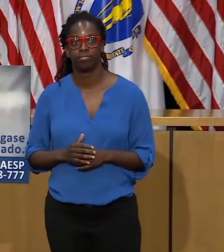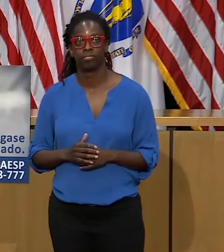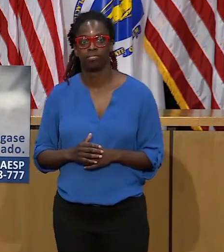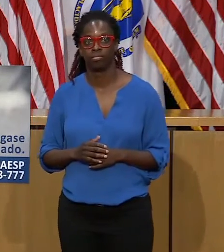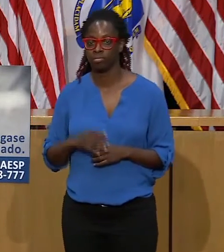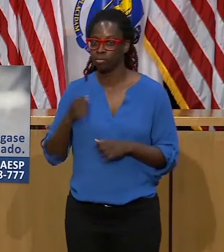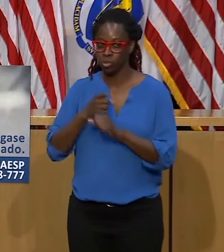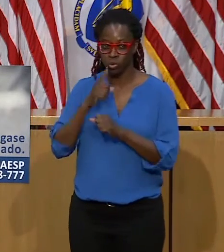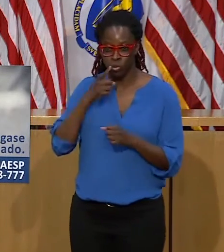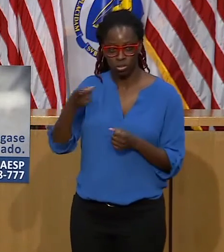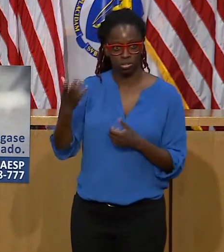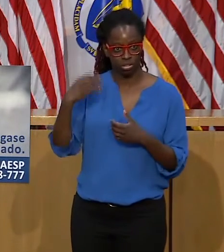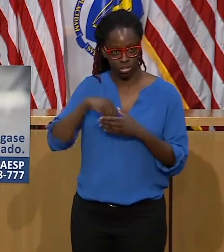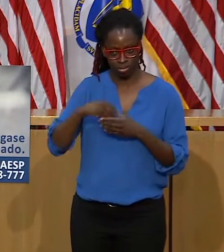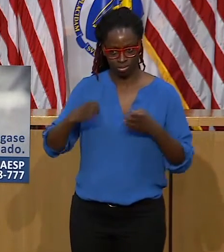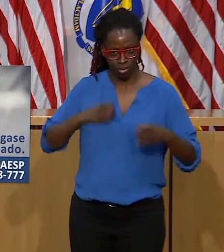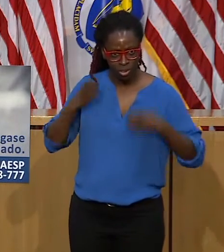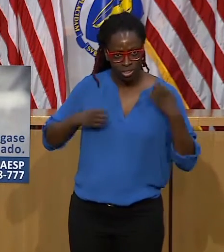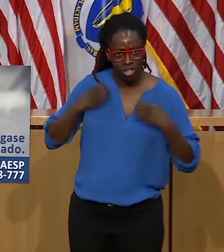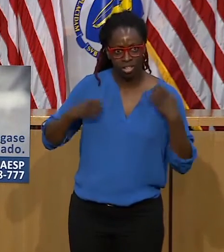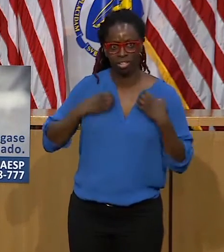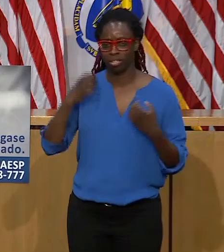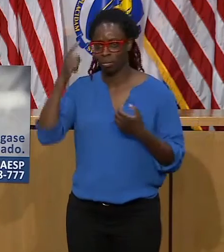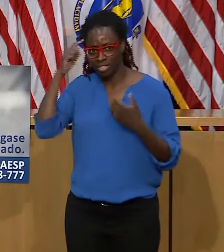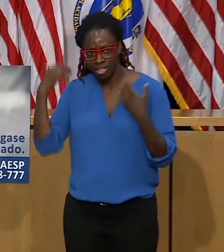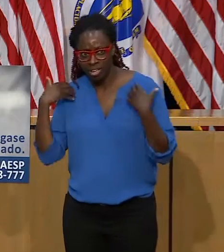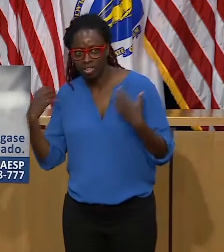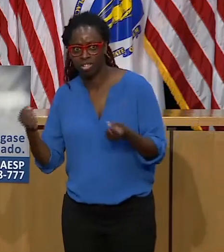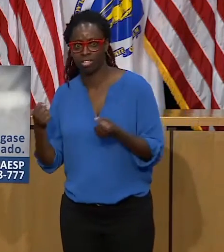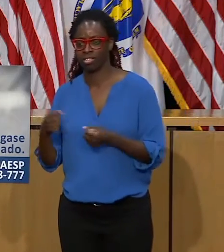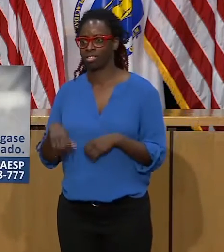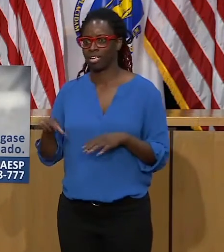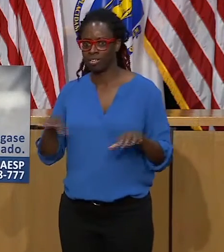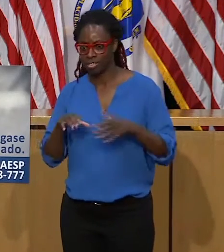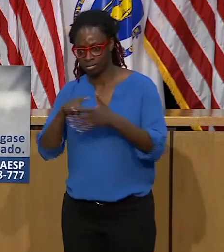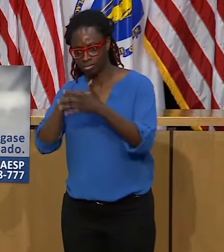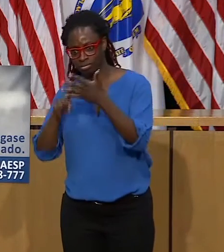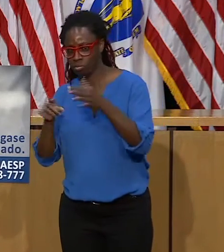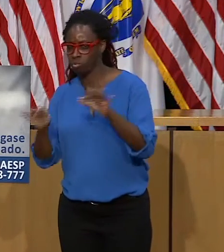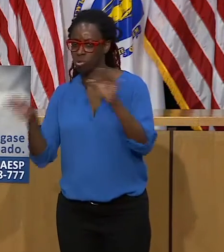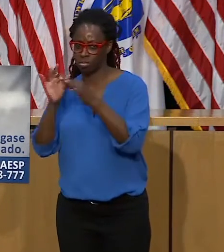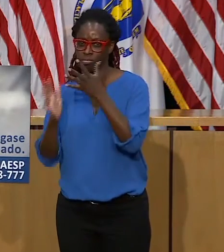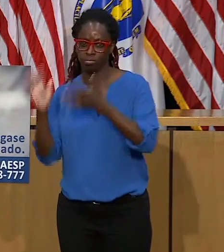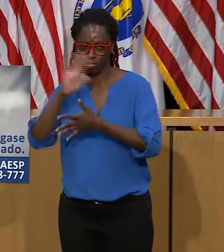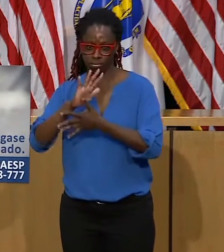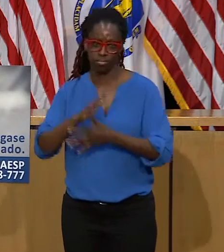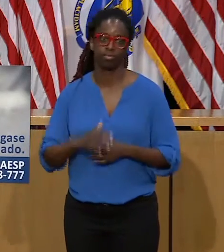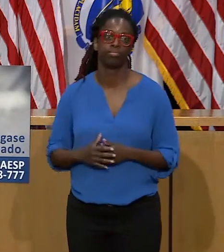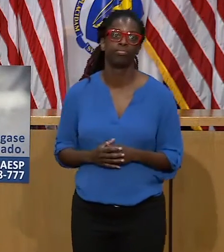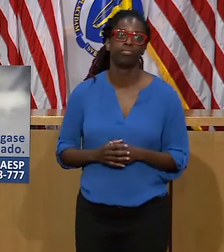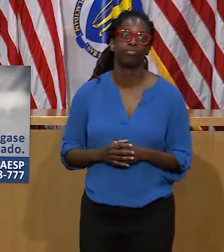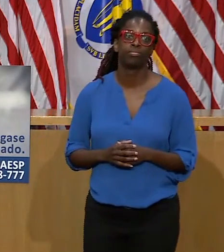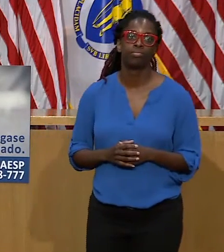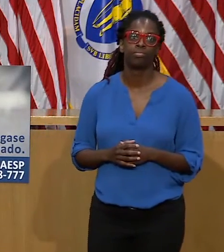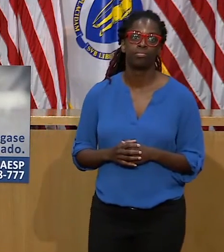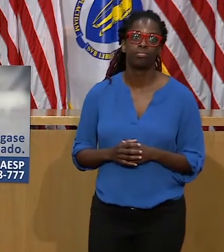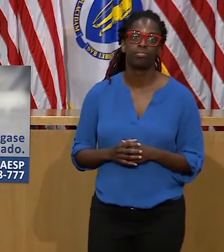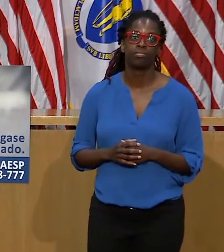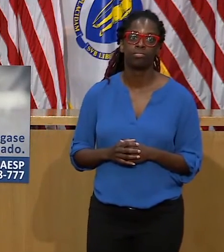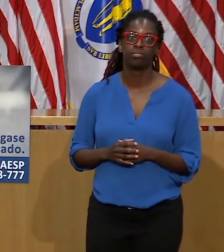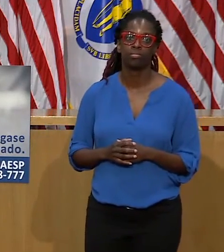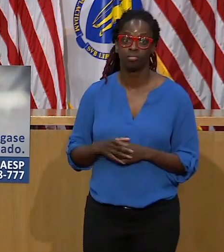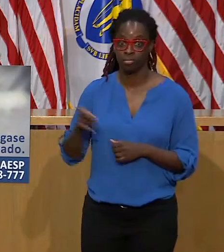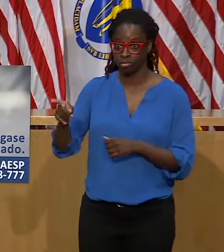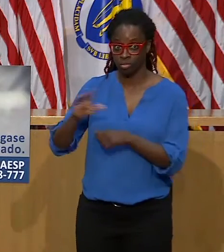COVID-19 has not had the devastating and life-threatening physical health effects that have occurred in adults, the